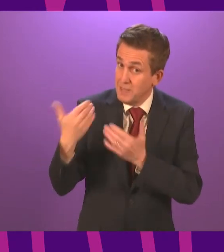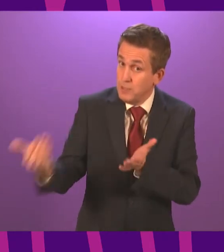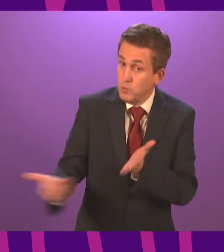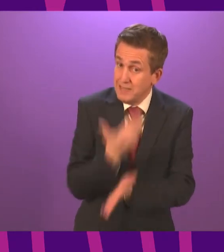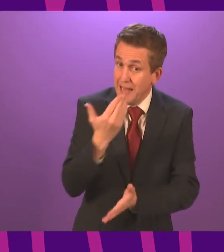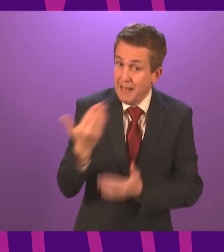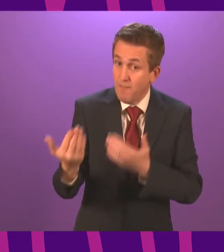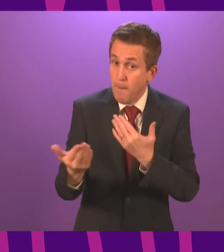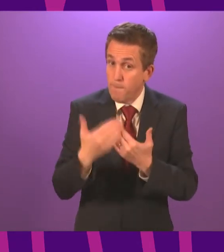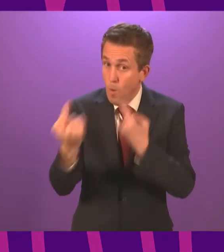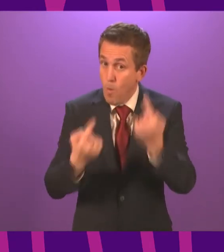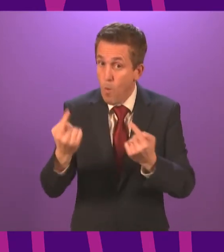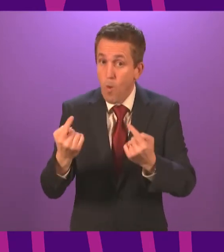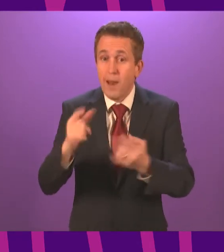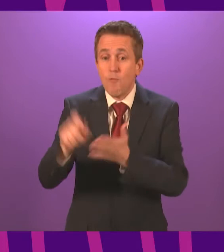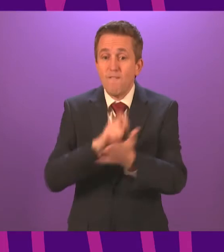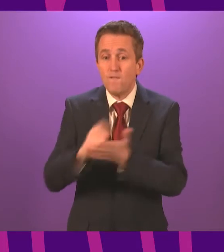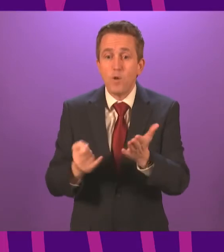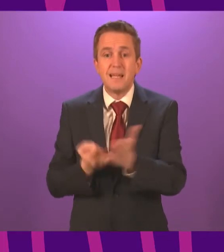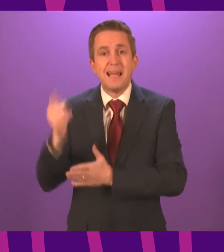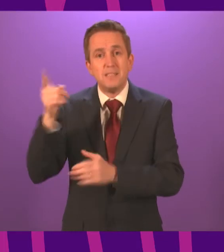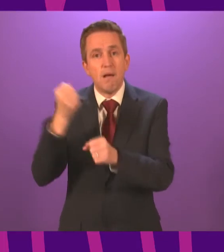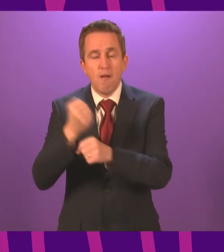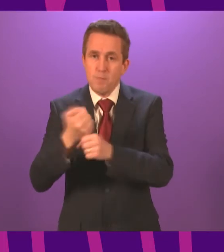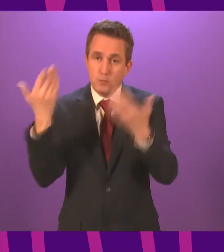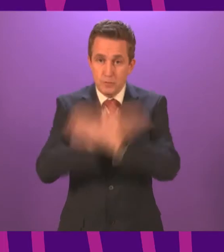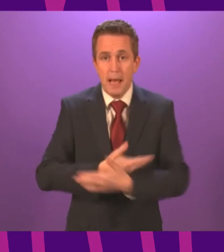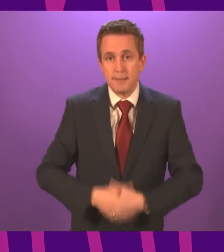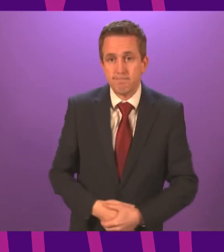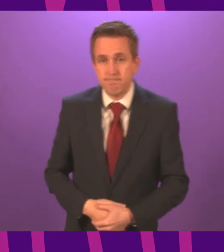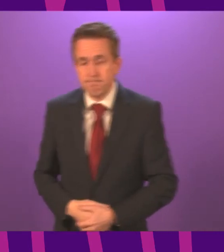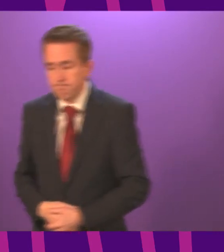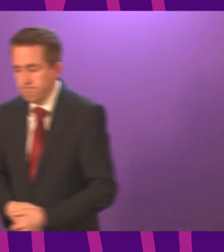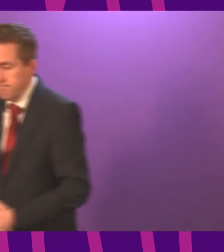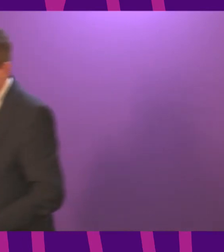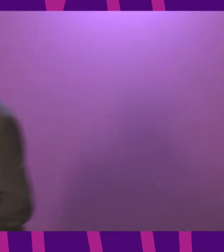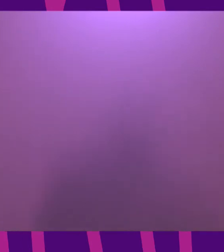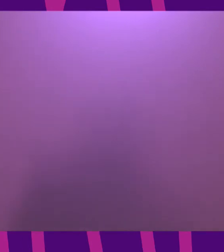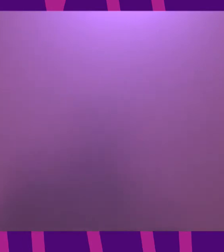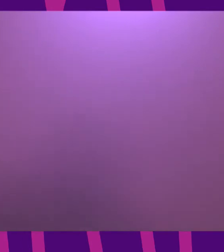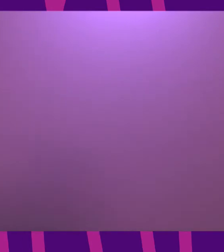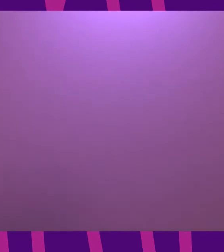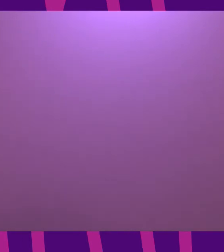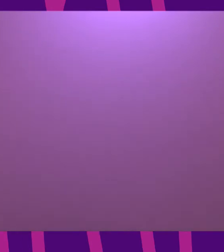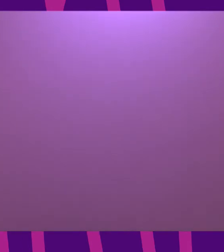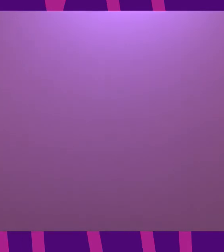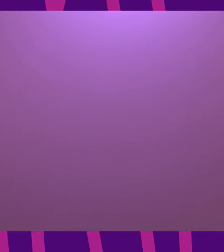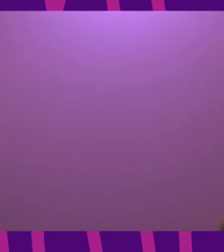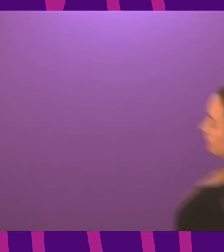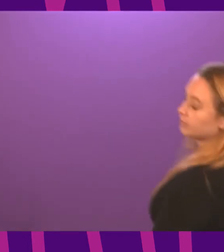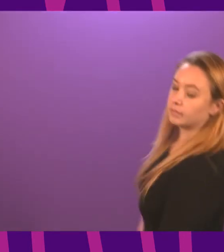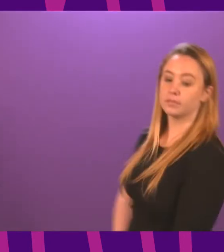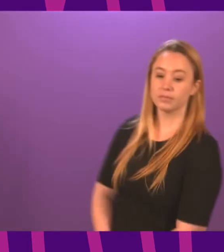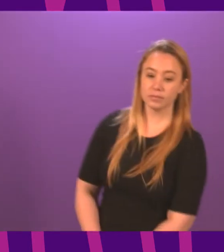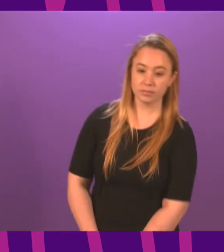and livelihoods to vote against the government tonight. Thank you, Mr Rumbles. I call Richard Lyles, be followed by Elaine Smith. Thank you, Presiding